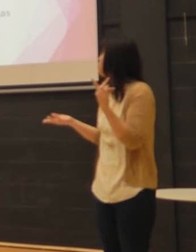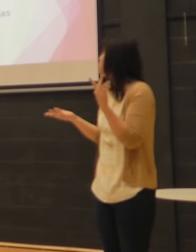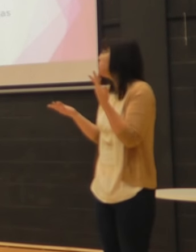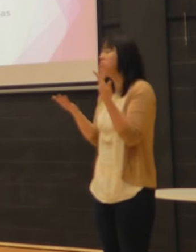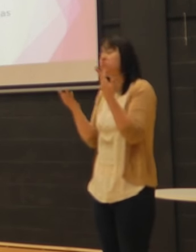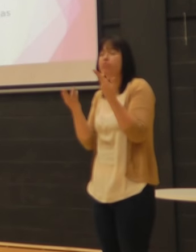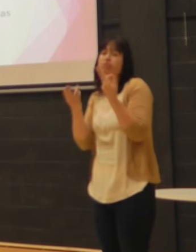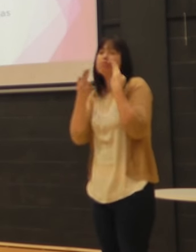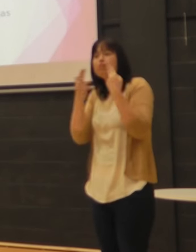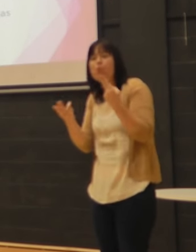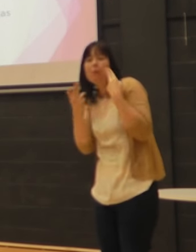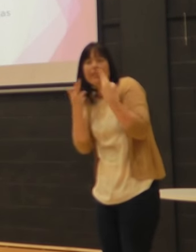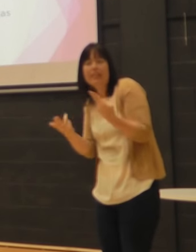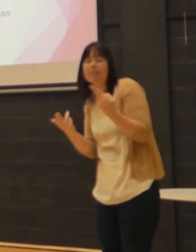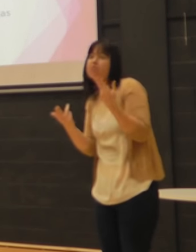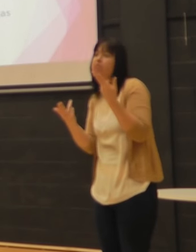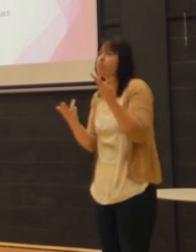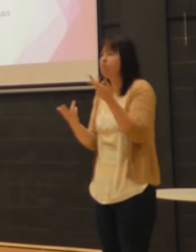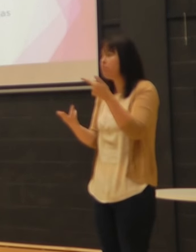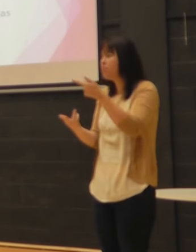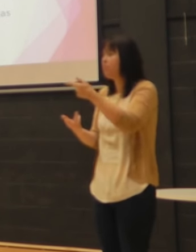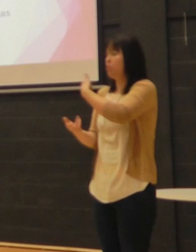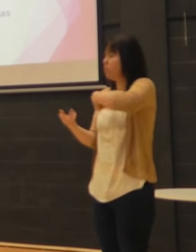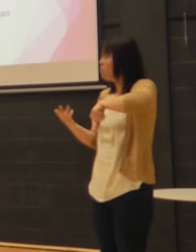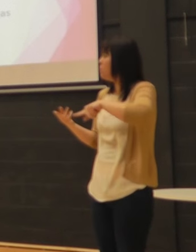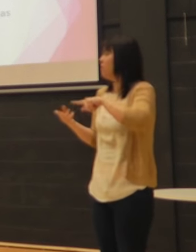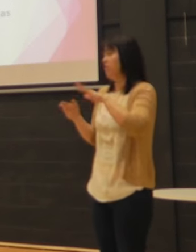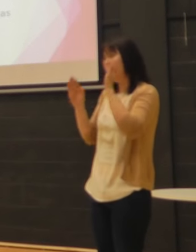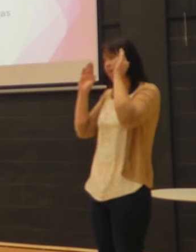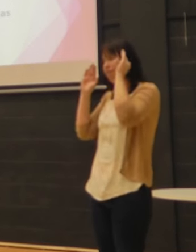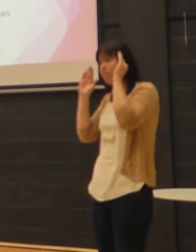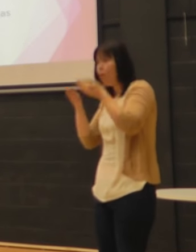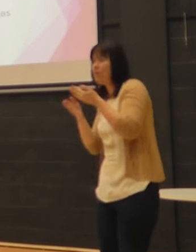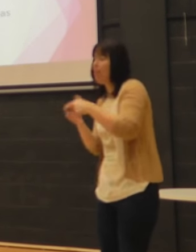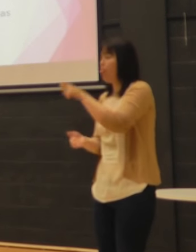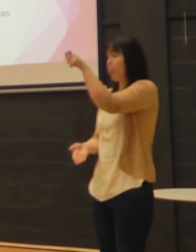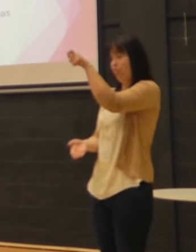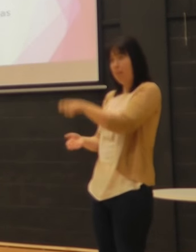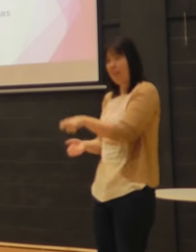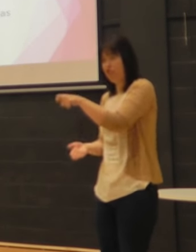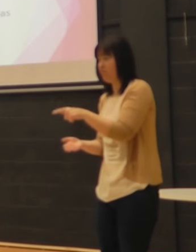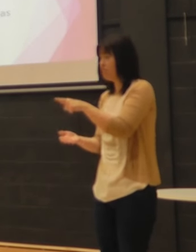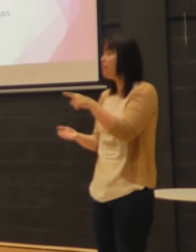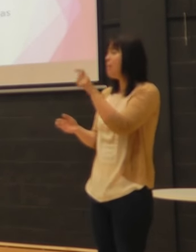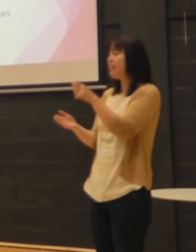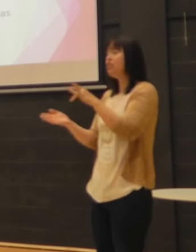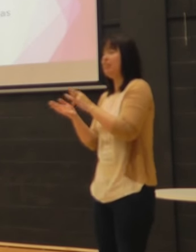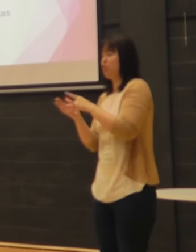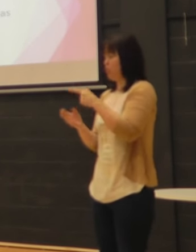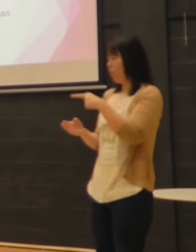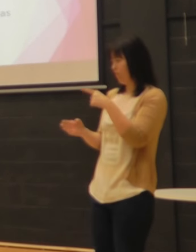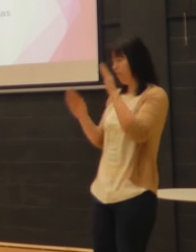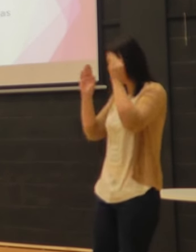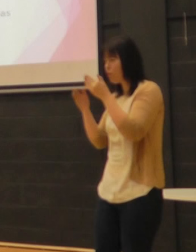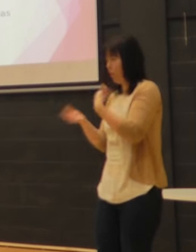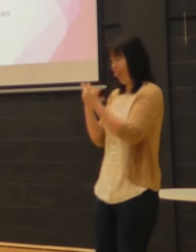we advocate patient-centered care, and that women need patient-centered care